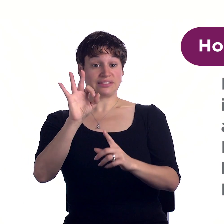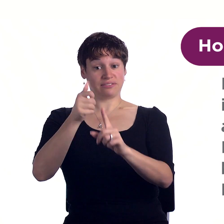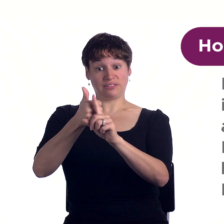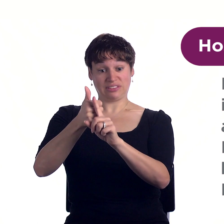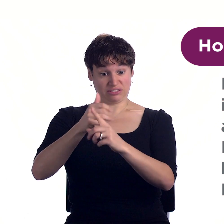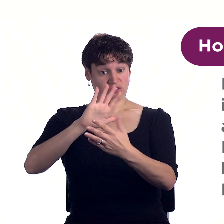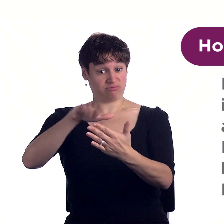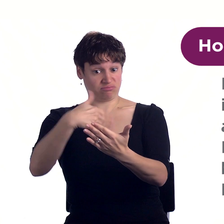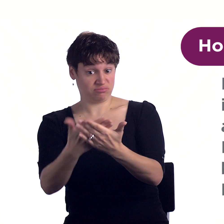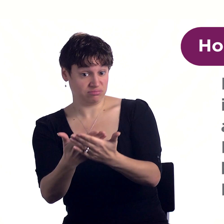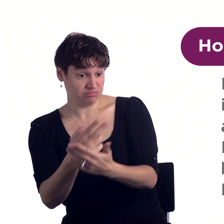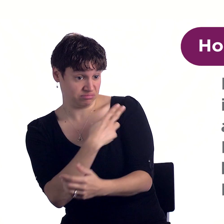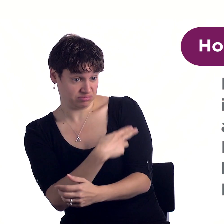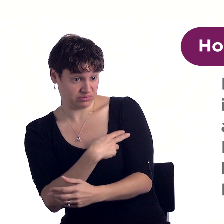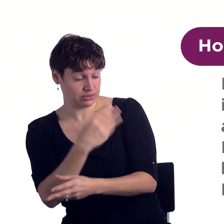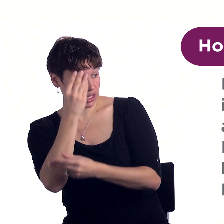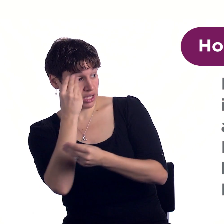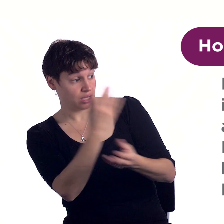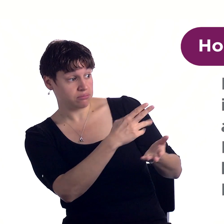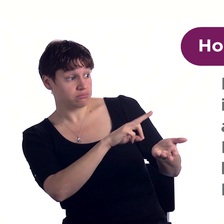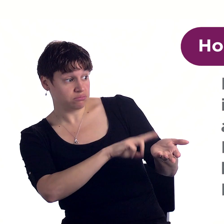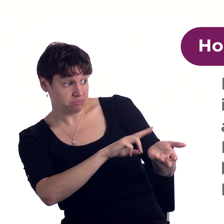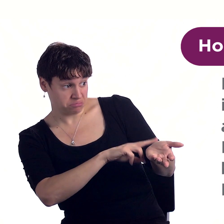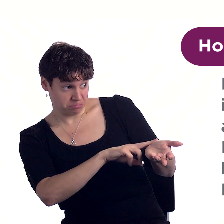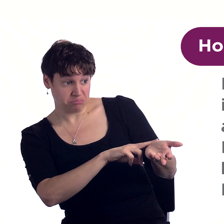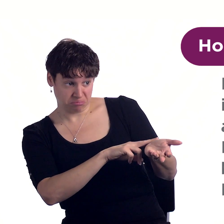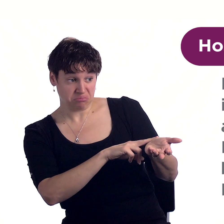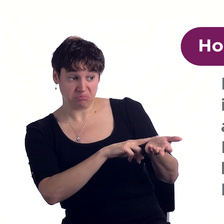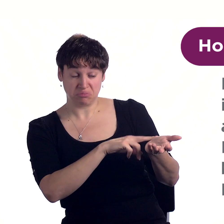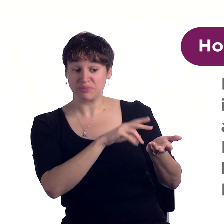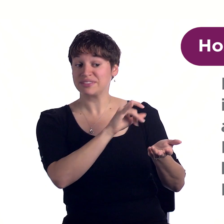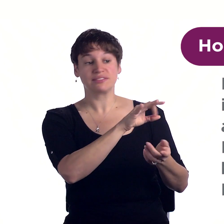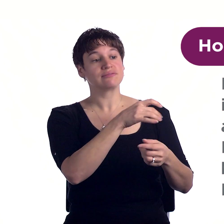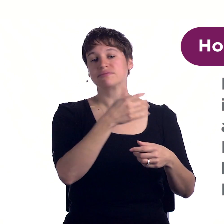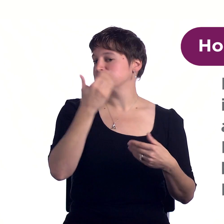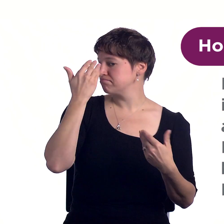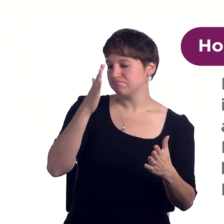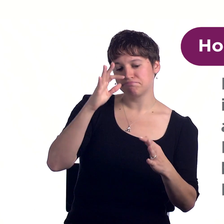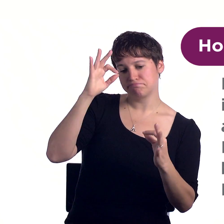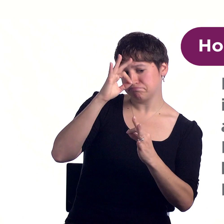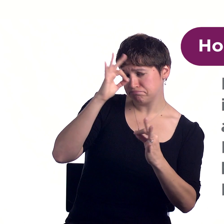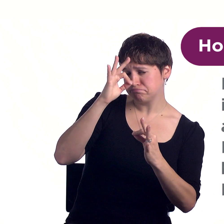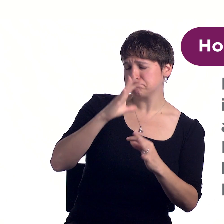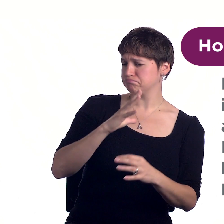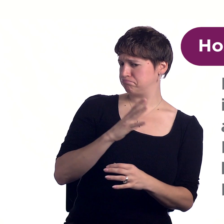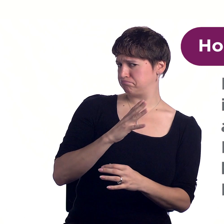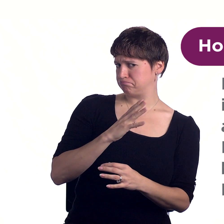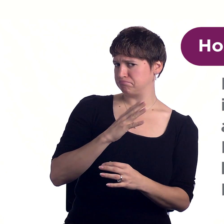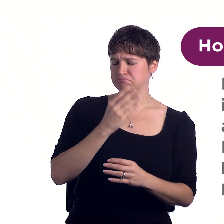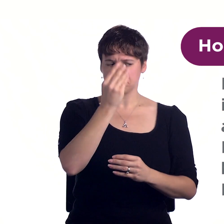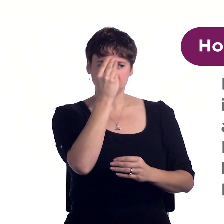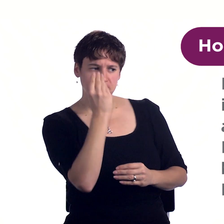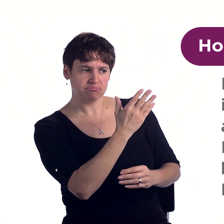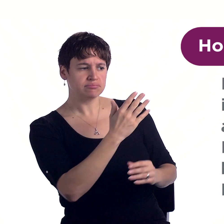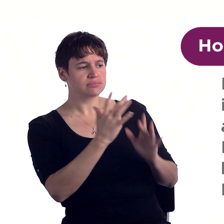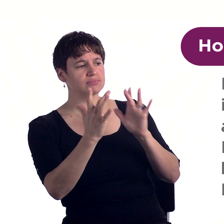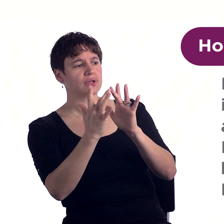If you are in the hospital, ask your nurse. If they cannot help you, contact patient